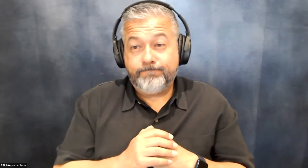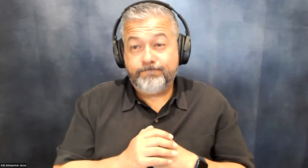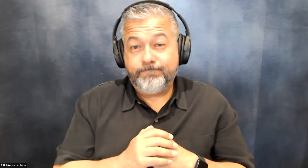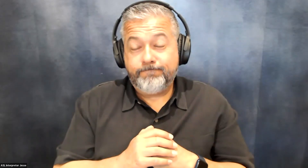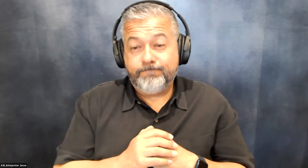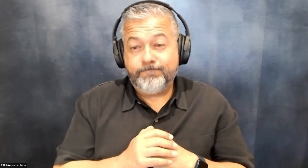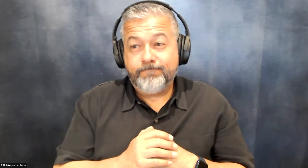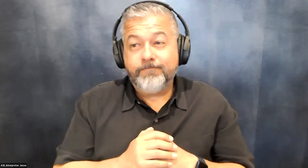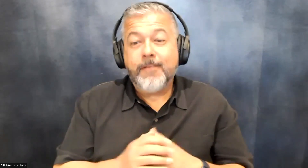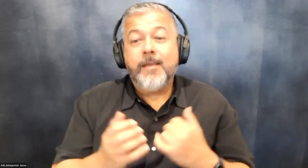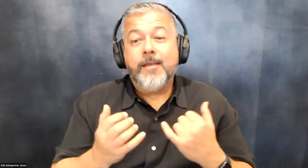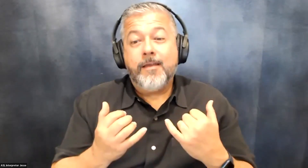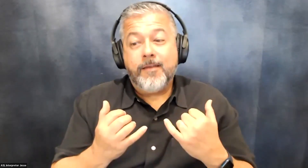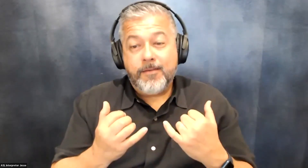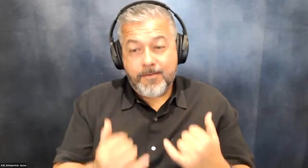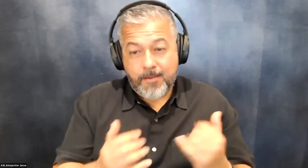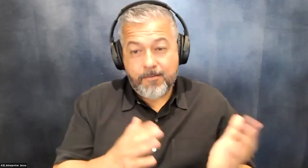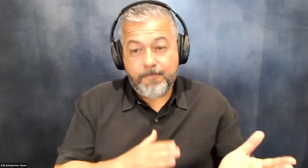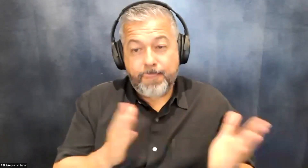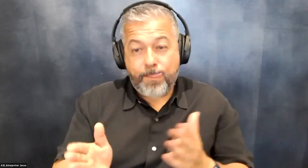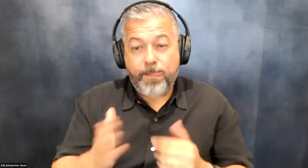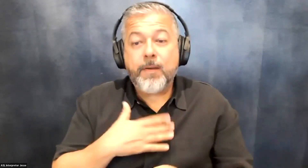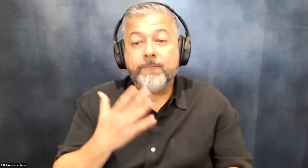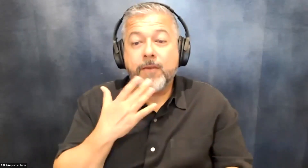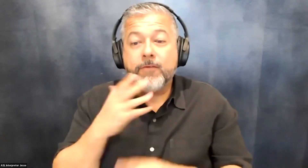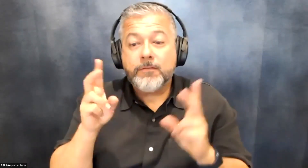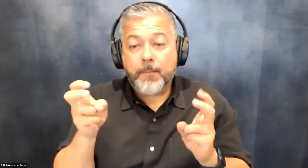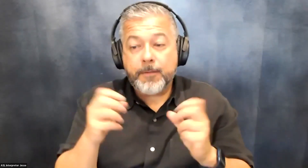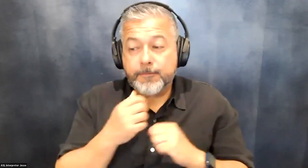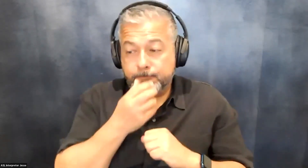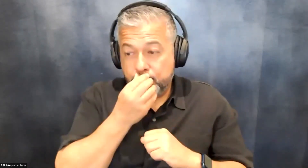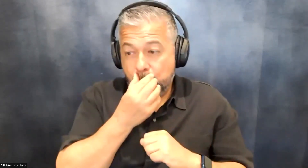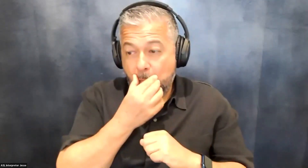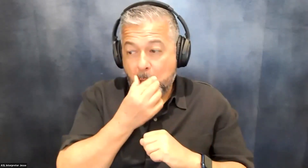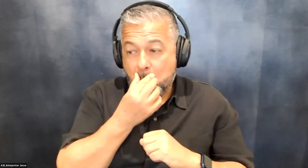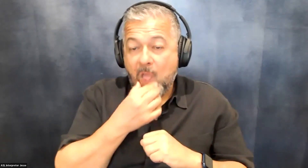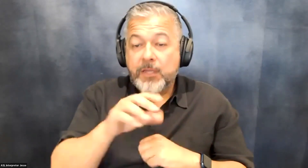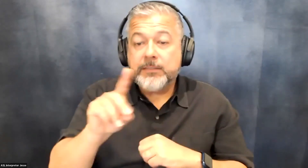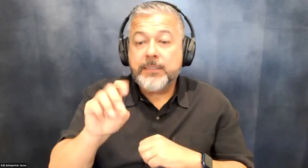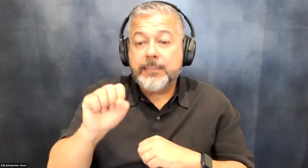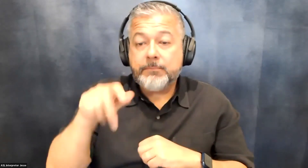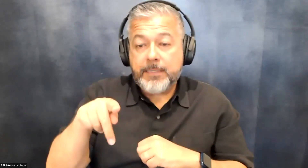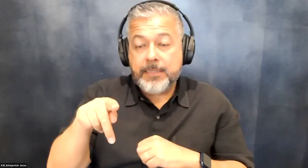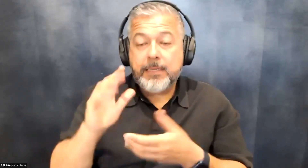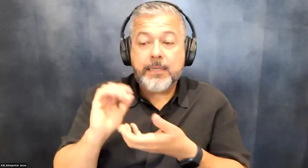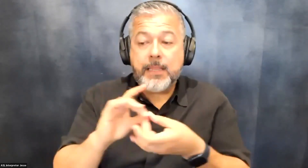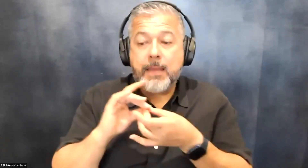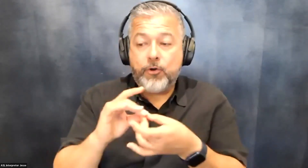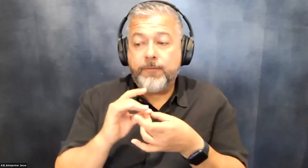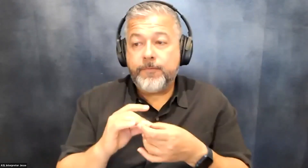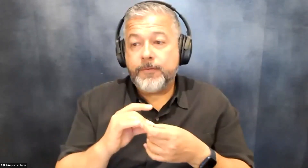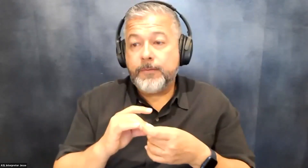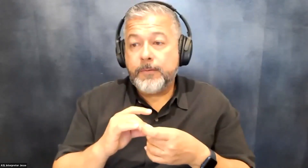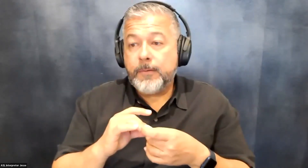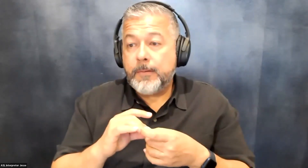to jump over to my favorite topic, which is the DSP collaborative.